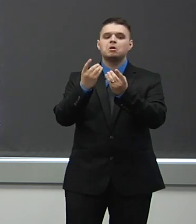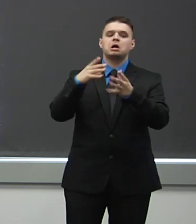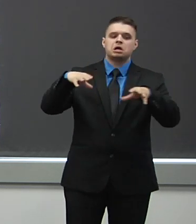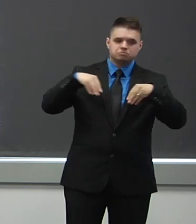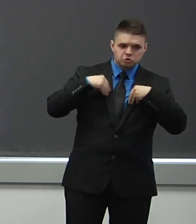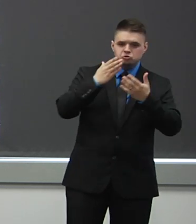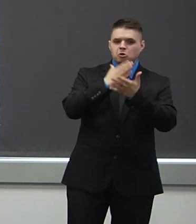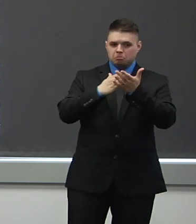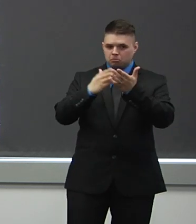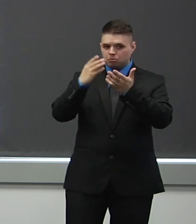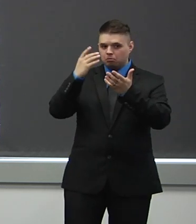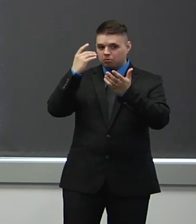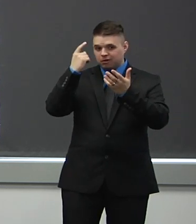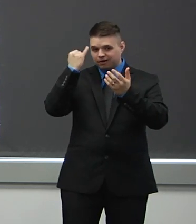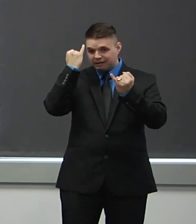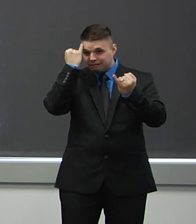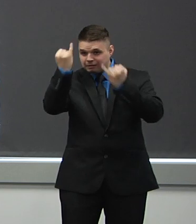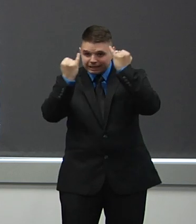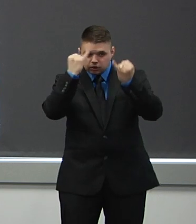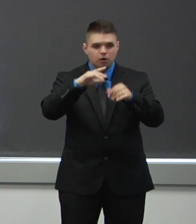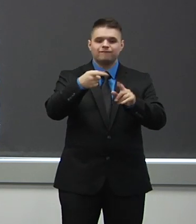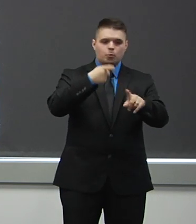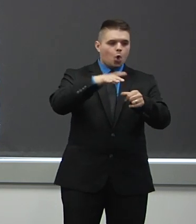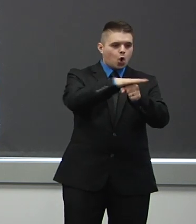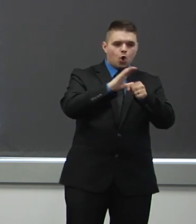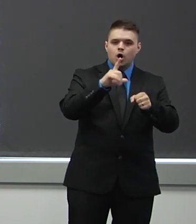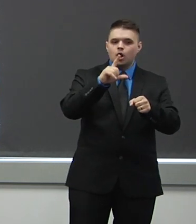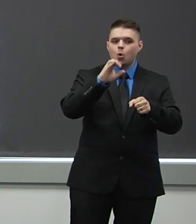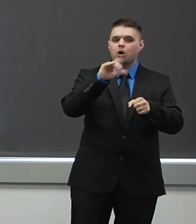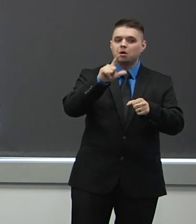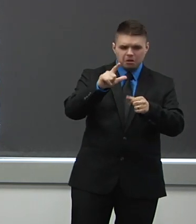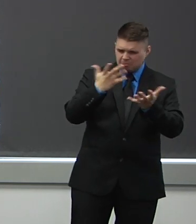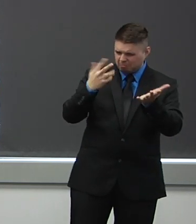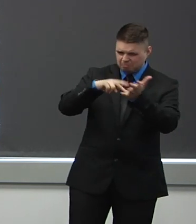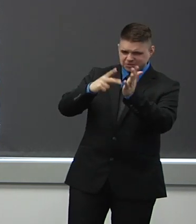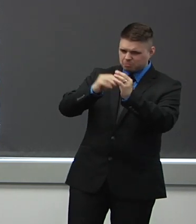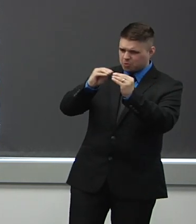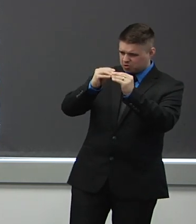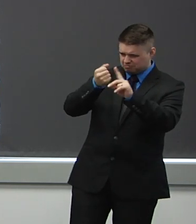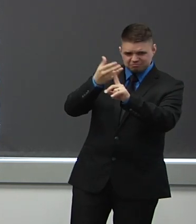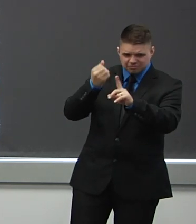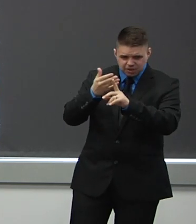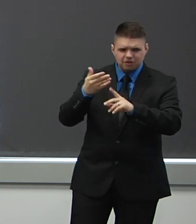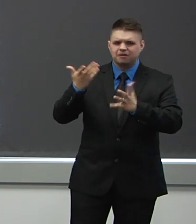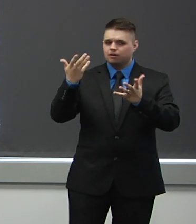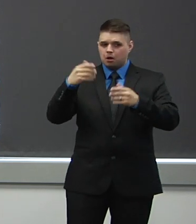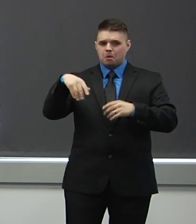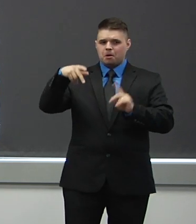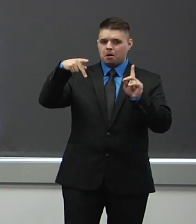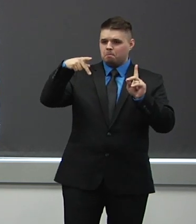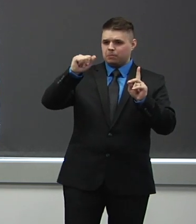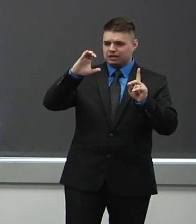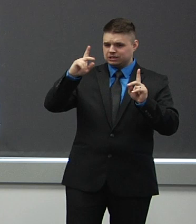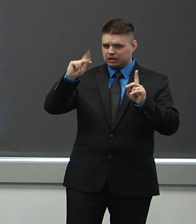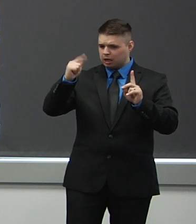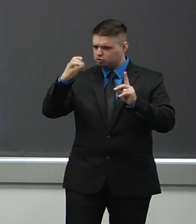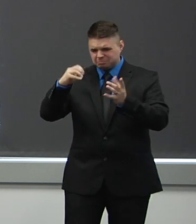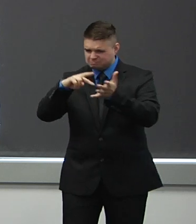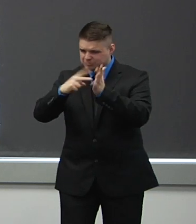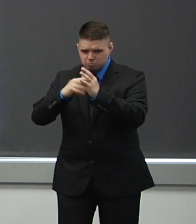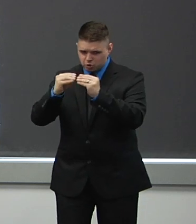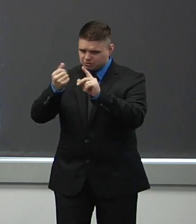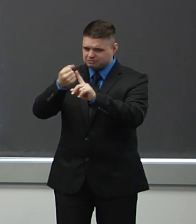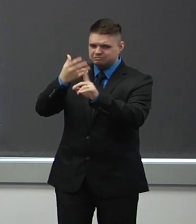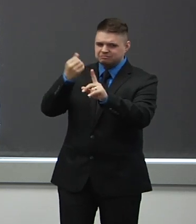the finish line. You mind spelling out what some of those tactics are? Sure. I'll let Director Gill come on up. But